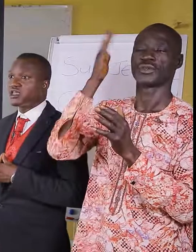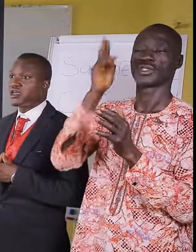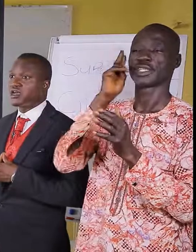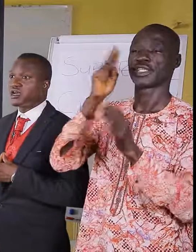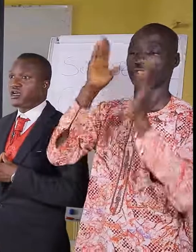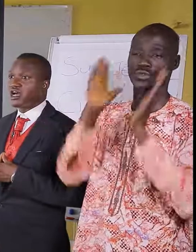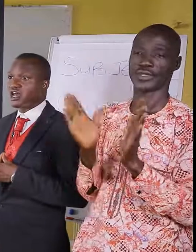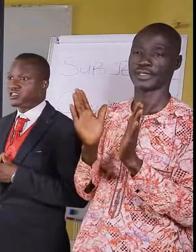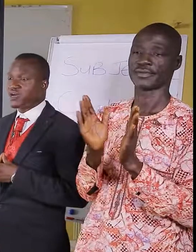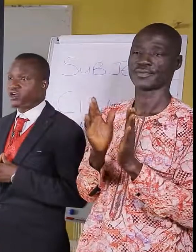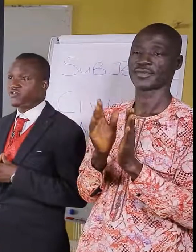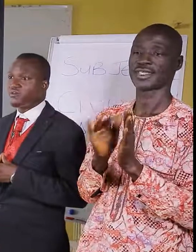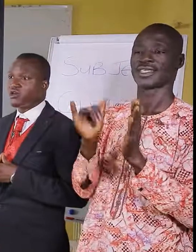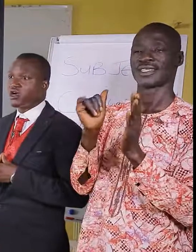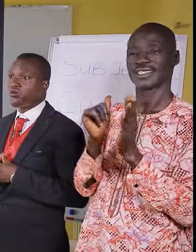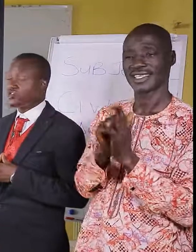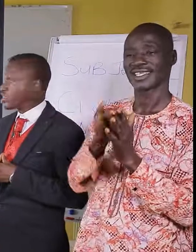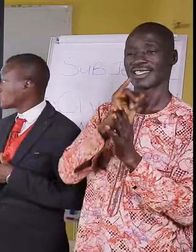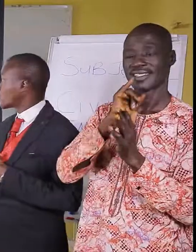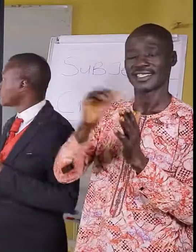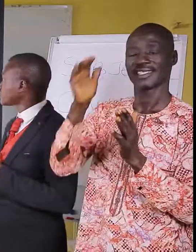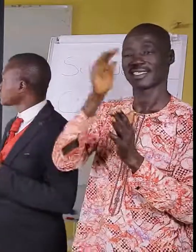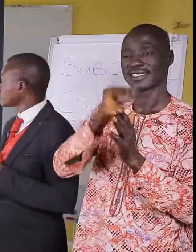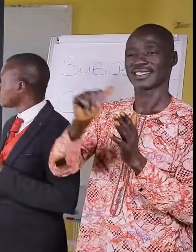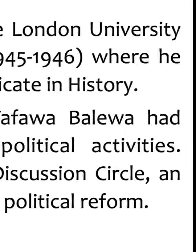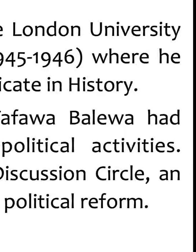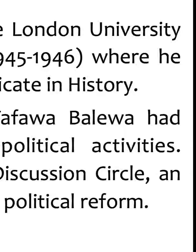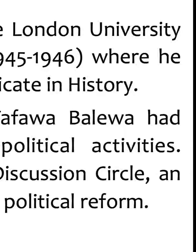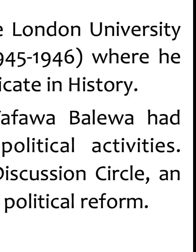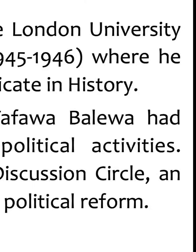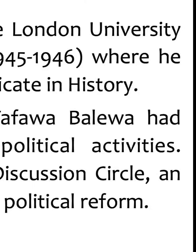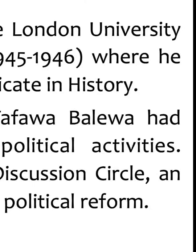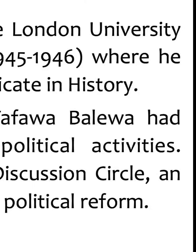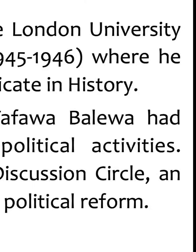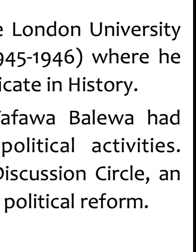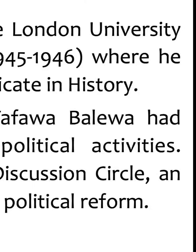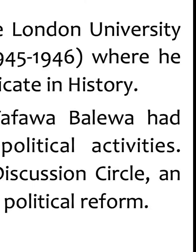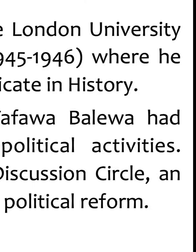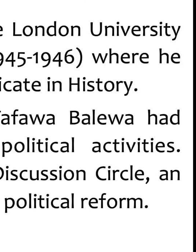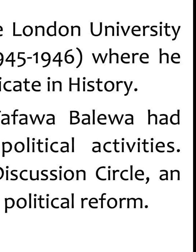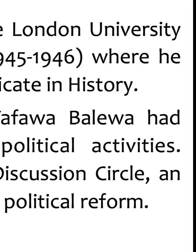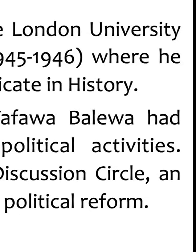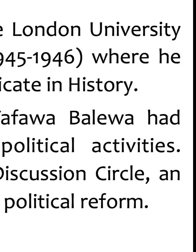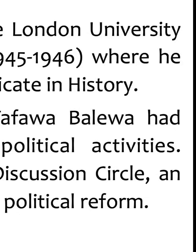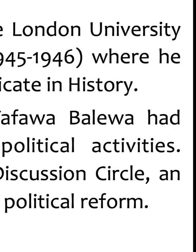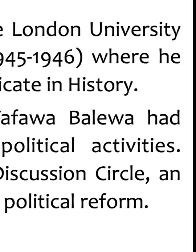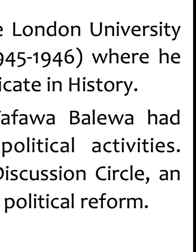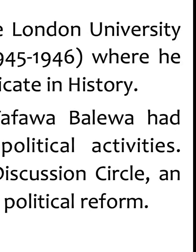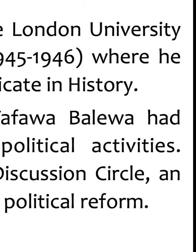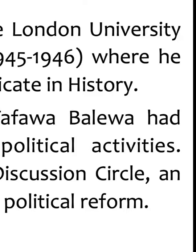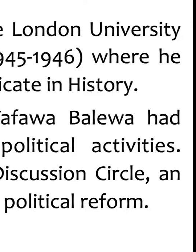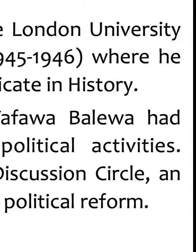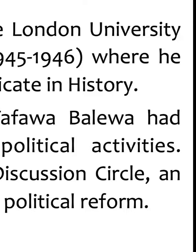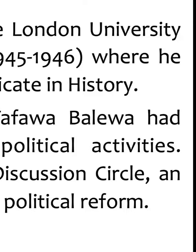training, Alhaji Sir Abubakar Tafawa Balewa was a historian. During World War II, Tafawa Balewa had become interested